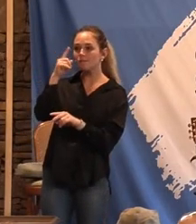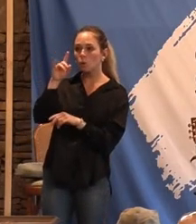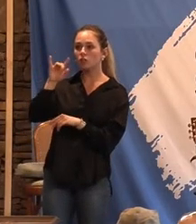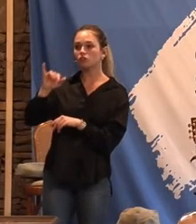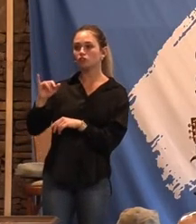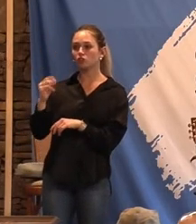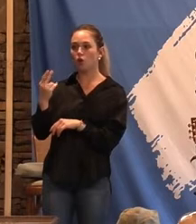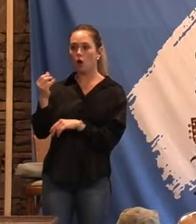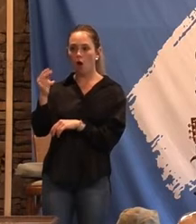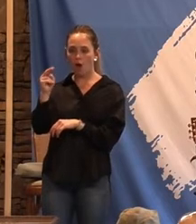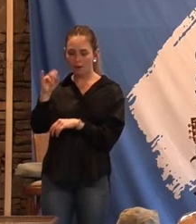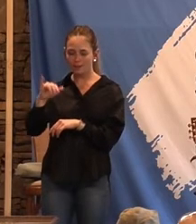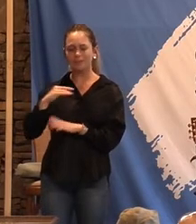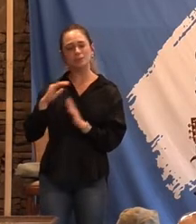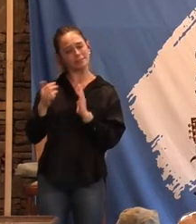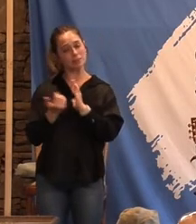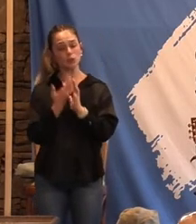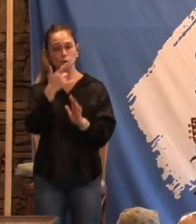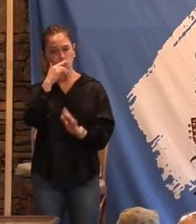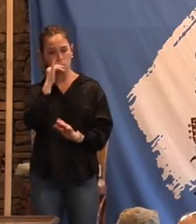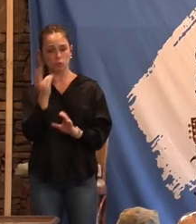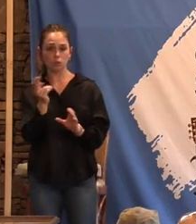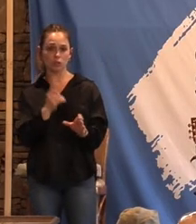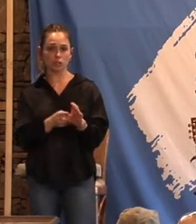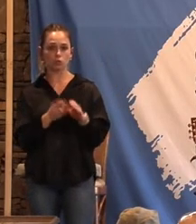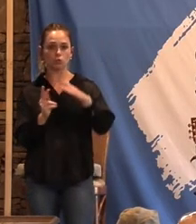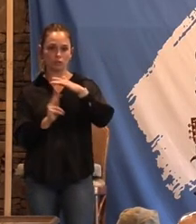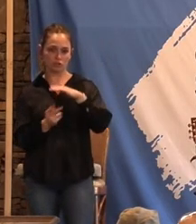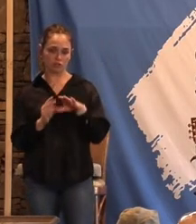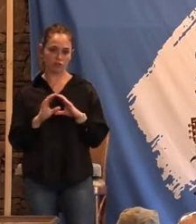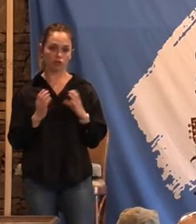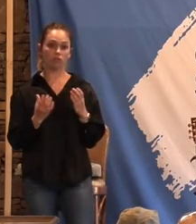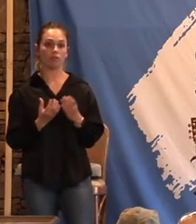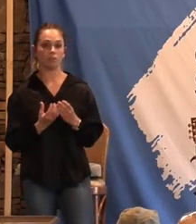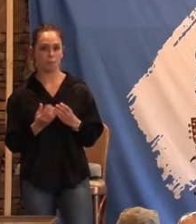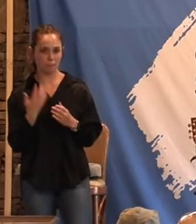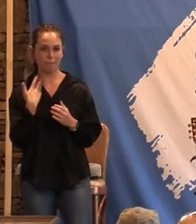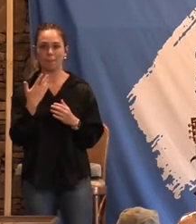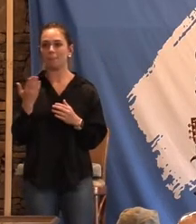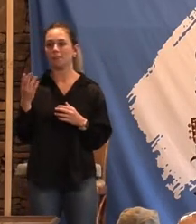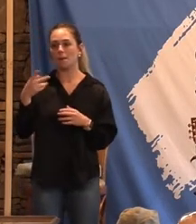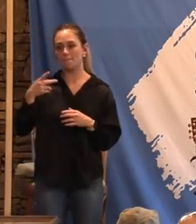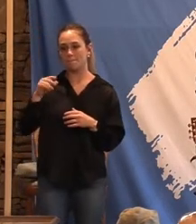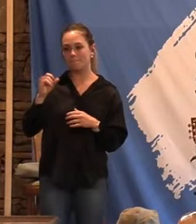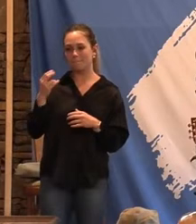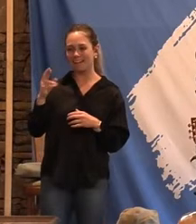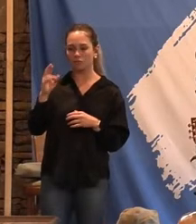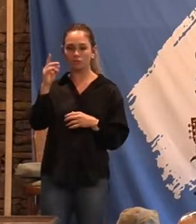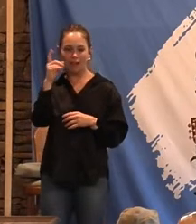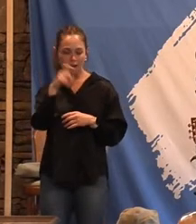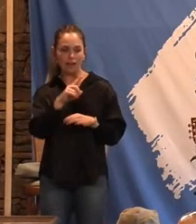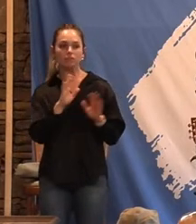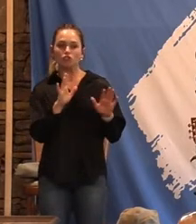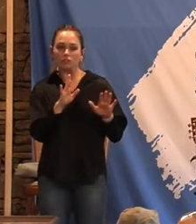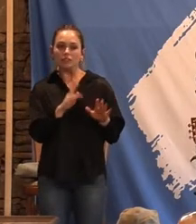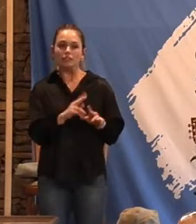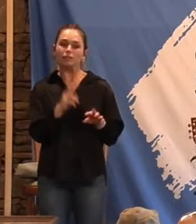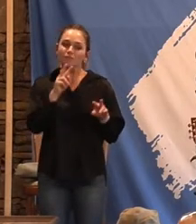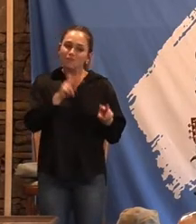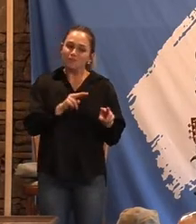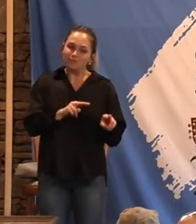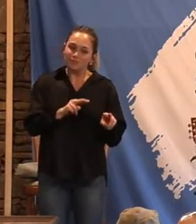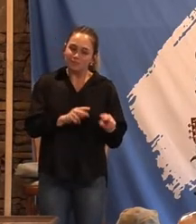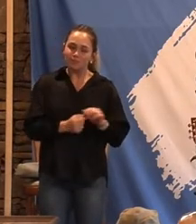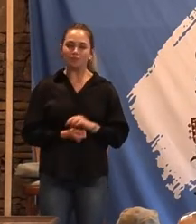Johnny. Johnny was a new kid who had joined our kindergarten class, and the pastor had asked a couple of us to keep an eye out for